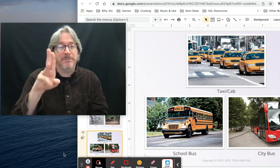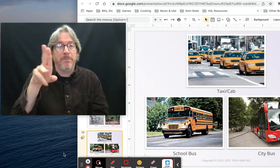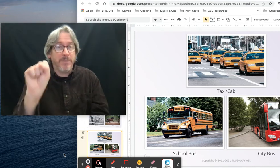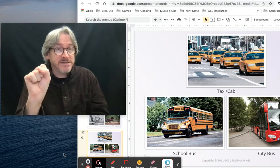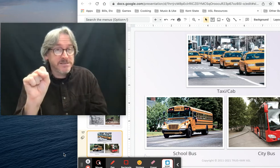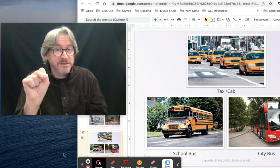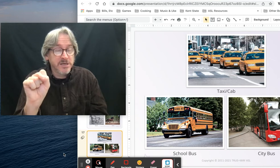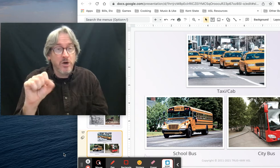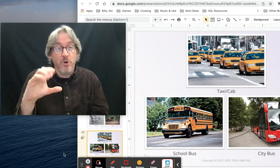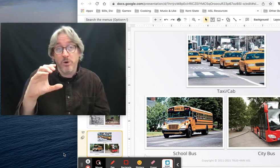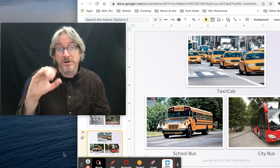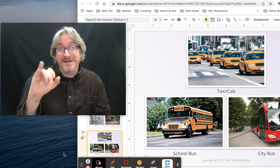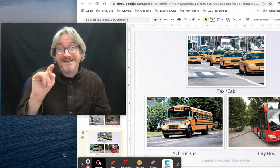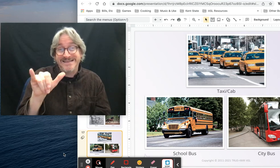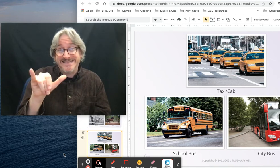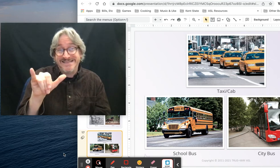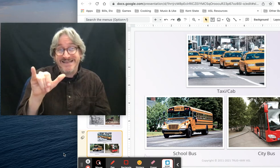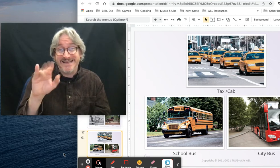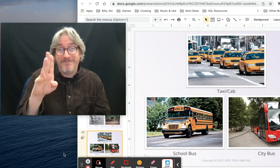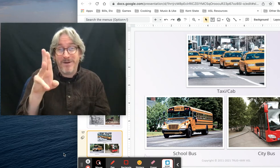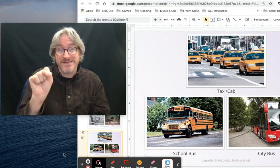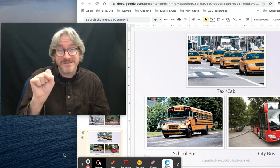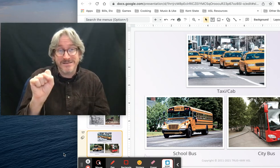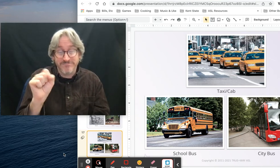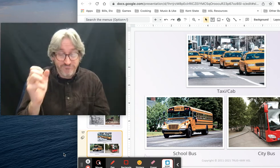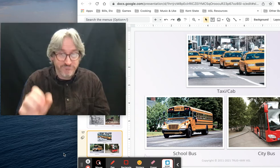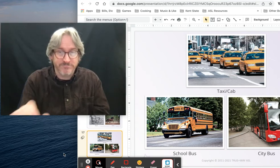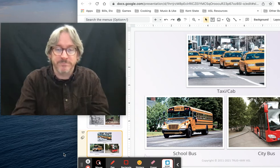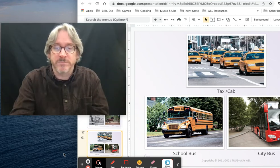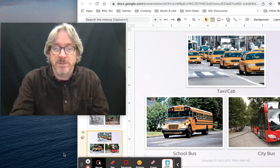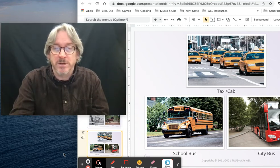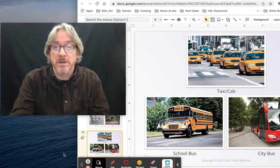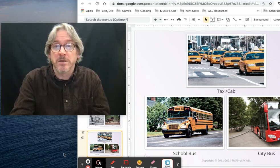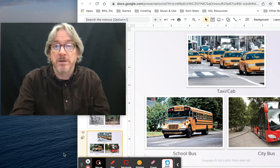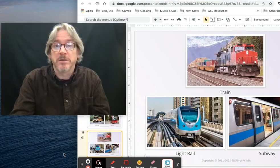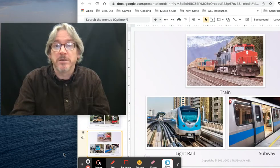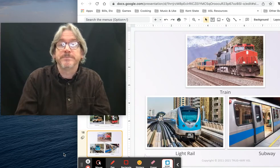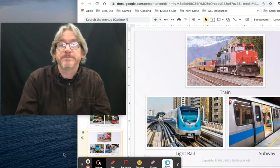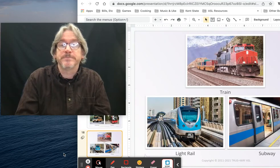city bus, or city bus,